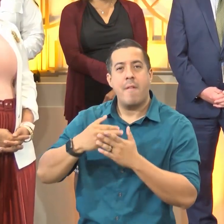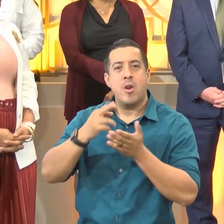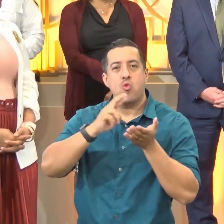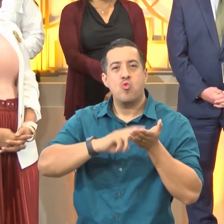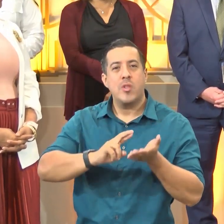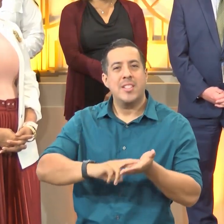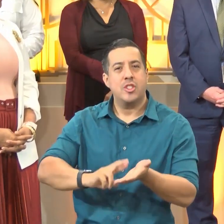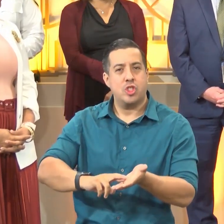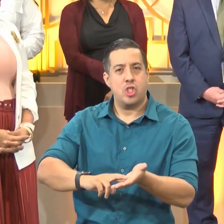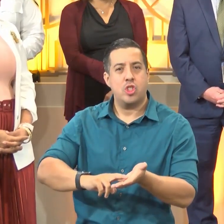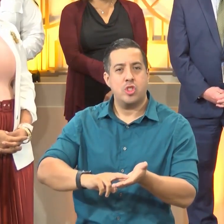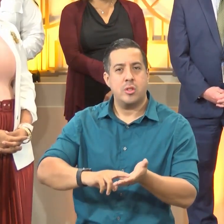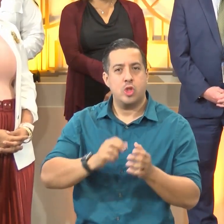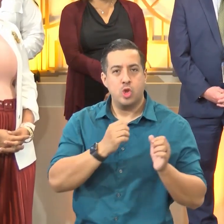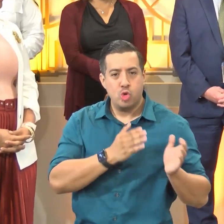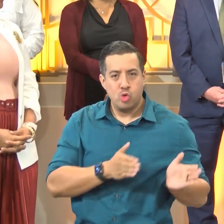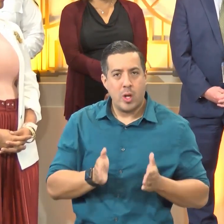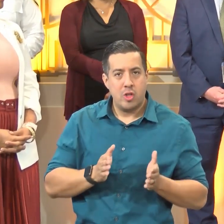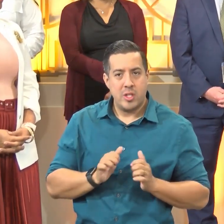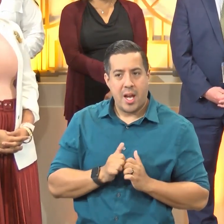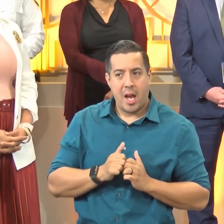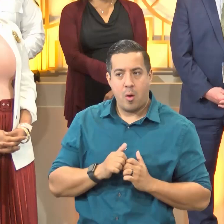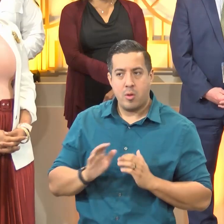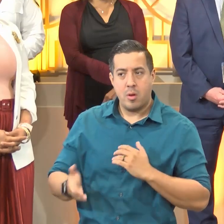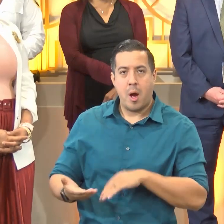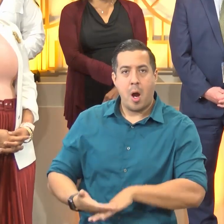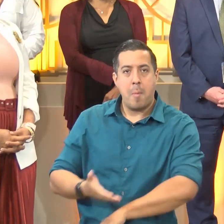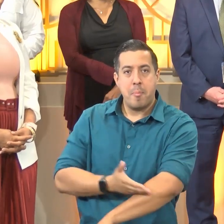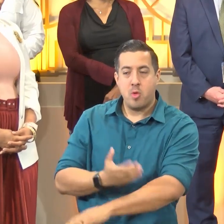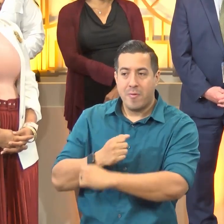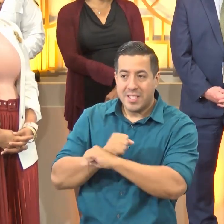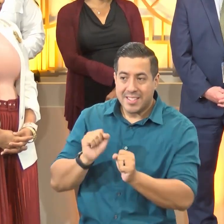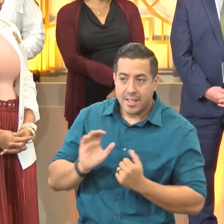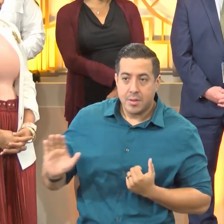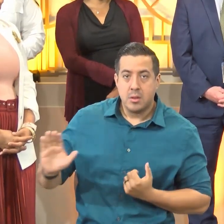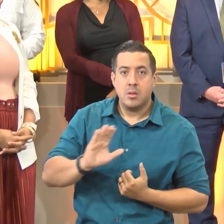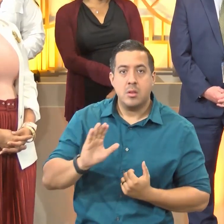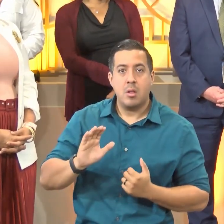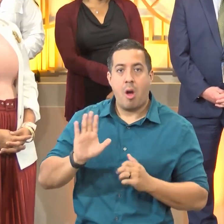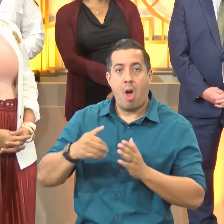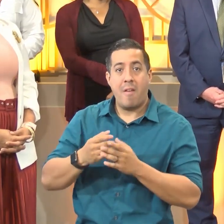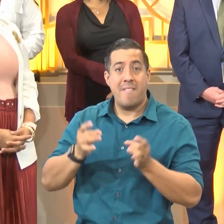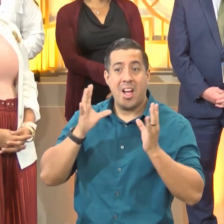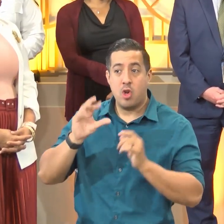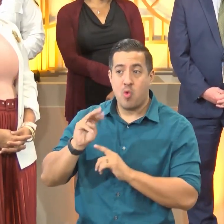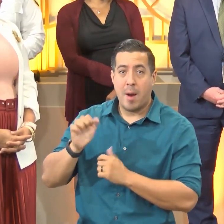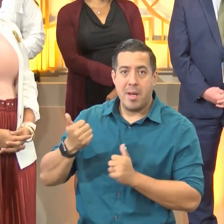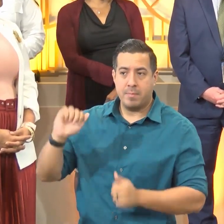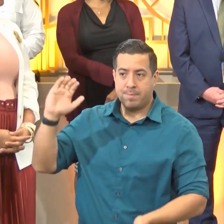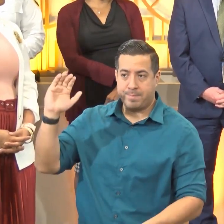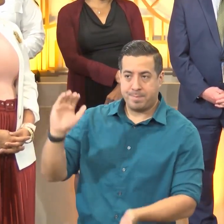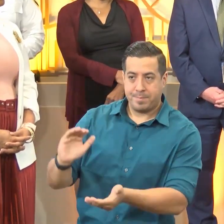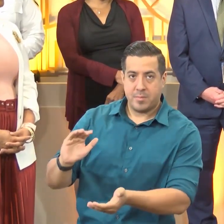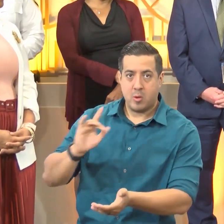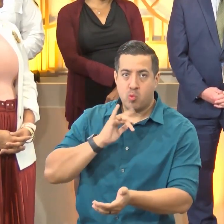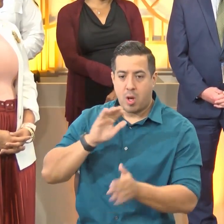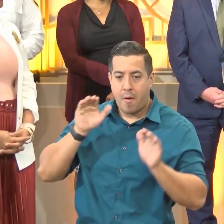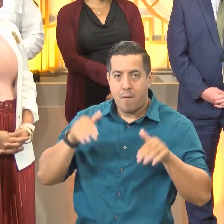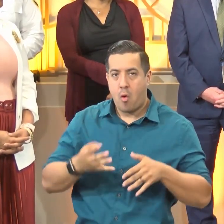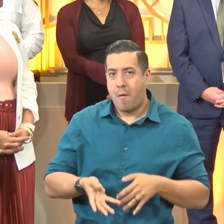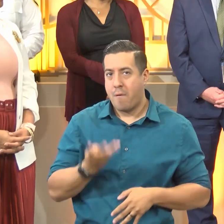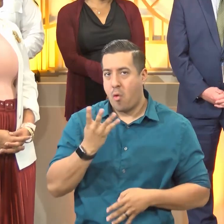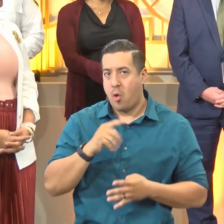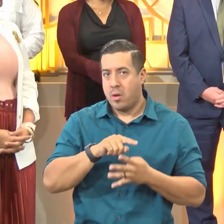research-based strategies to improve public safety and reduce the harms caused by violent crime, focusing on 4 key